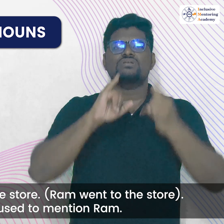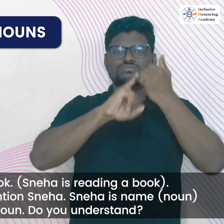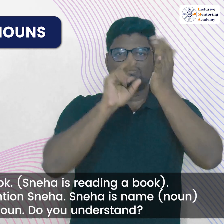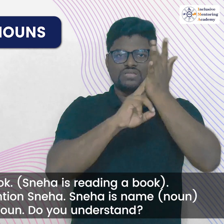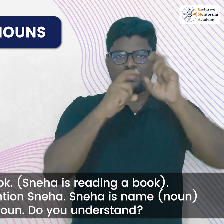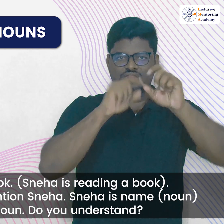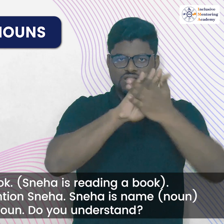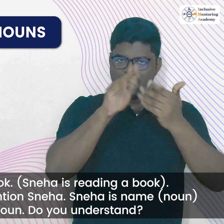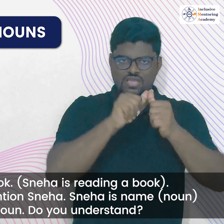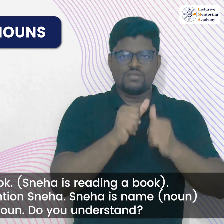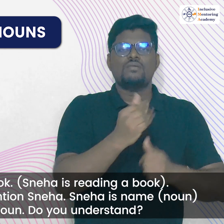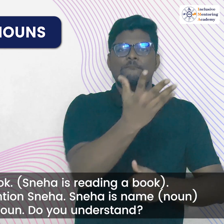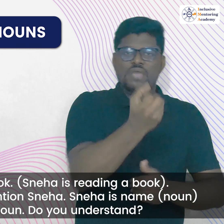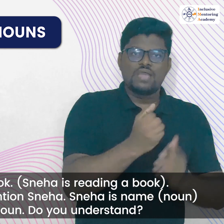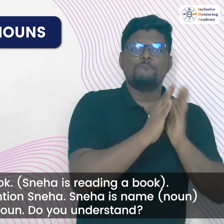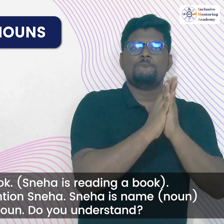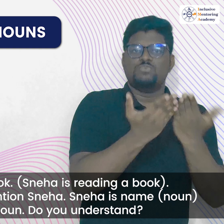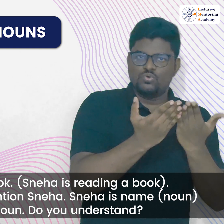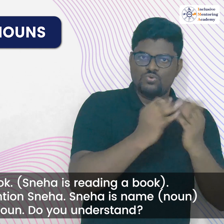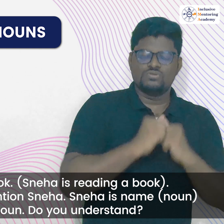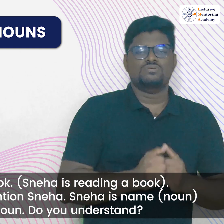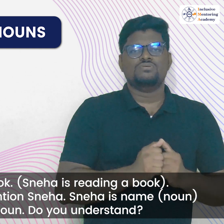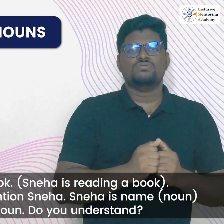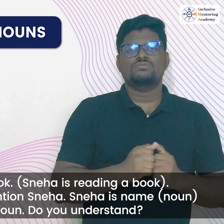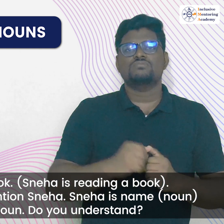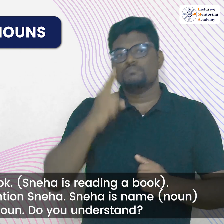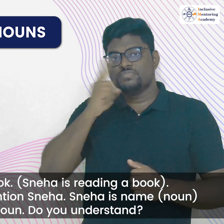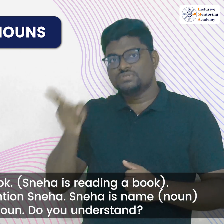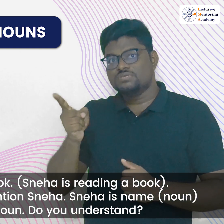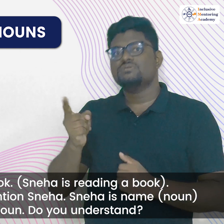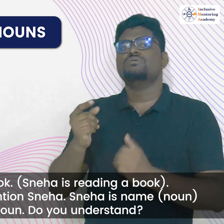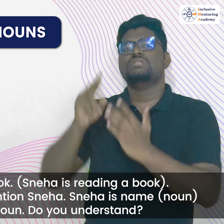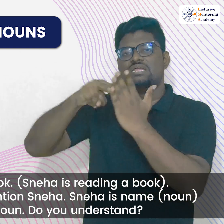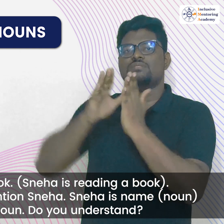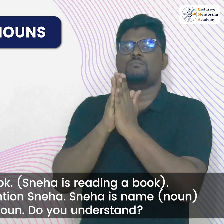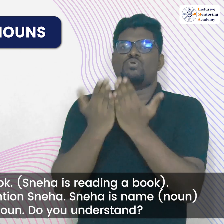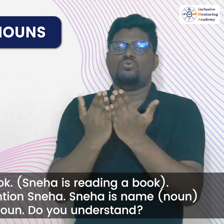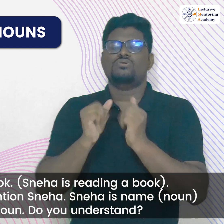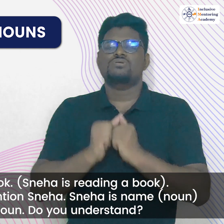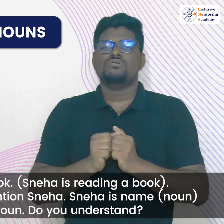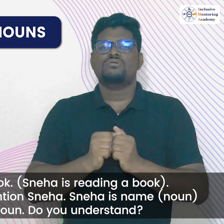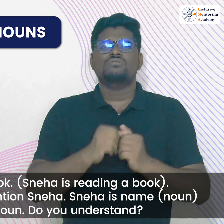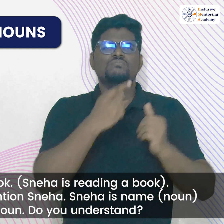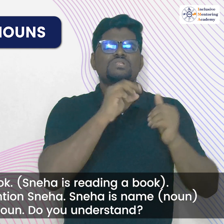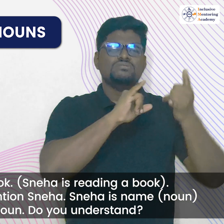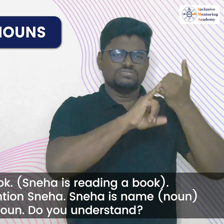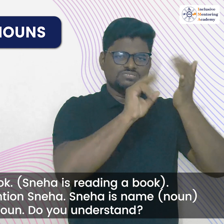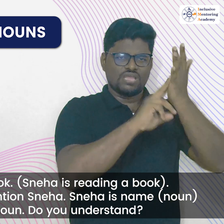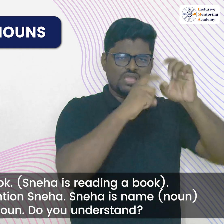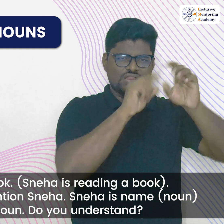She is reading a book. Sneha is reading a book. Here, she is used to mention Sneha.